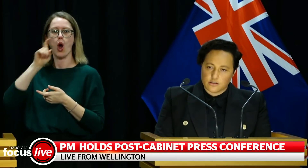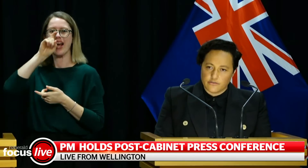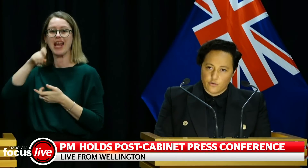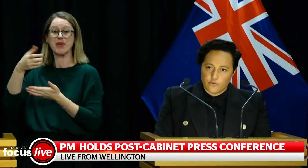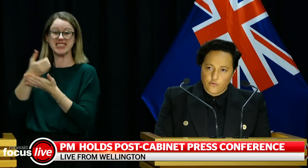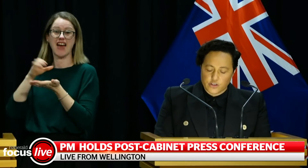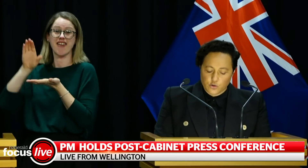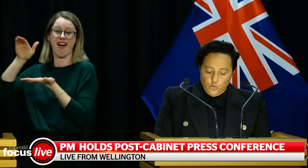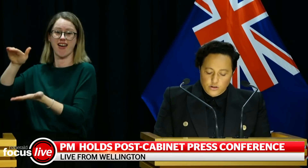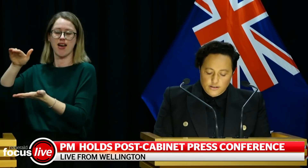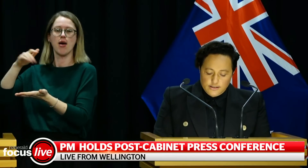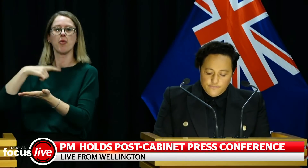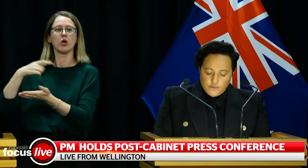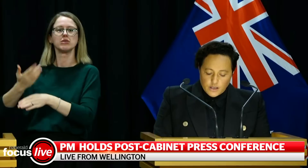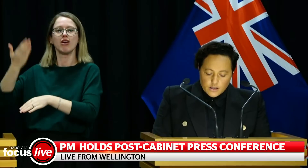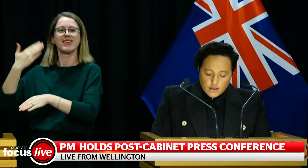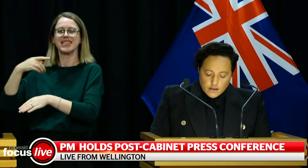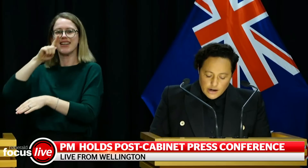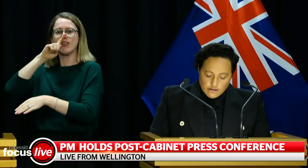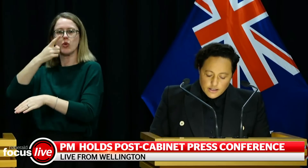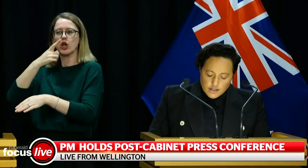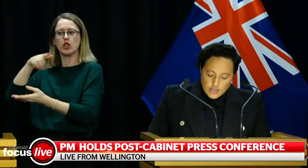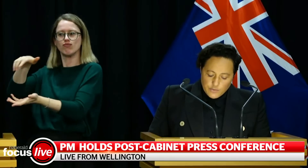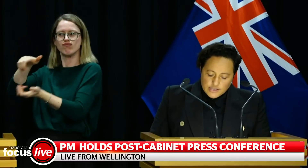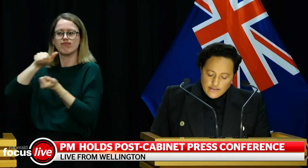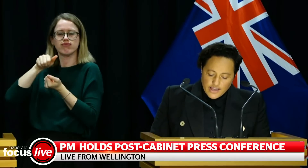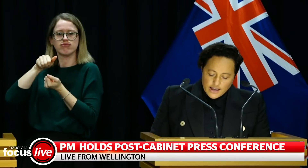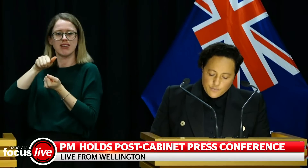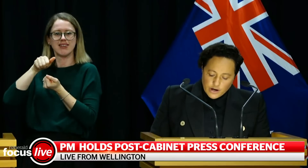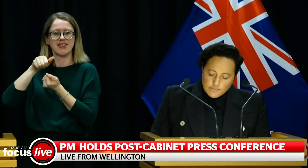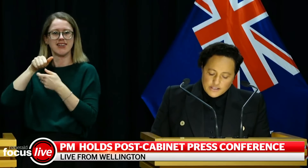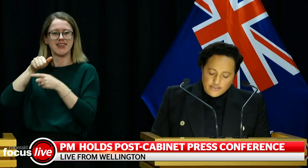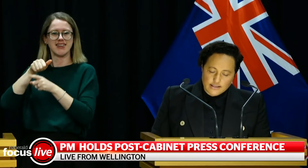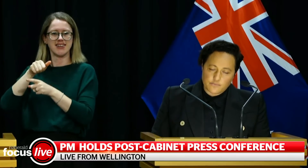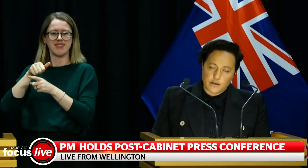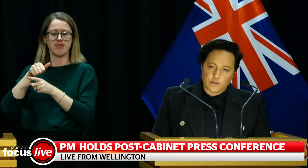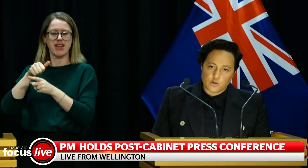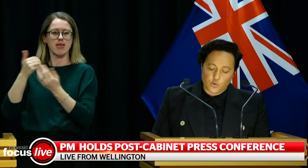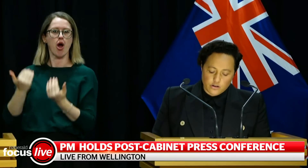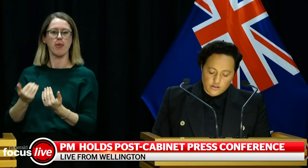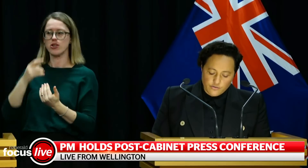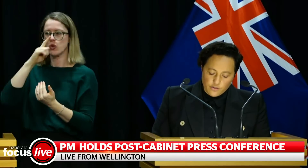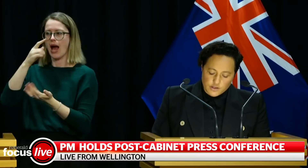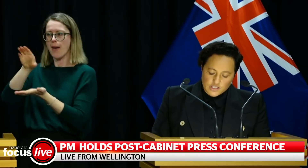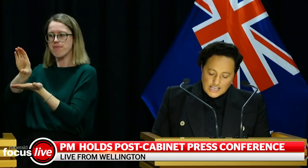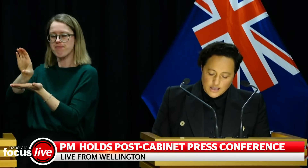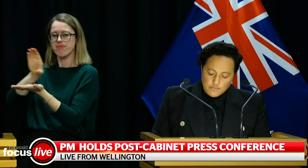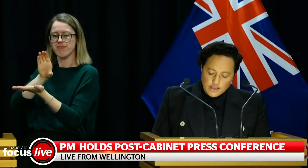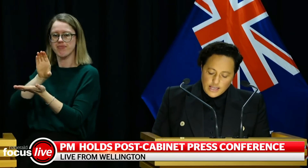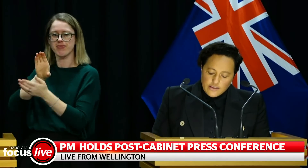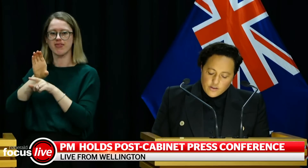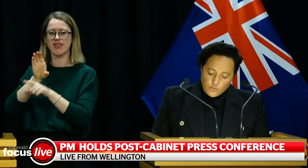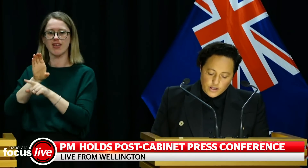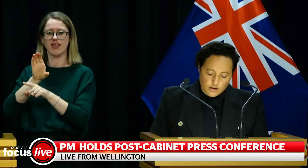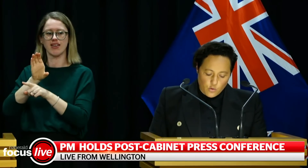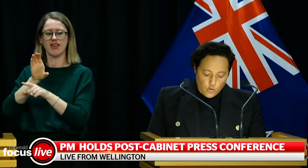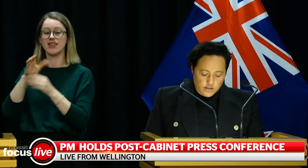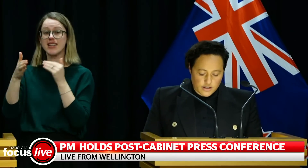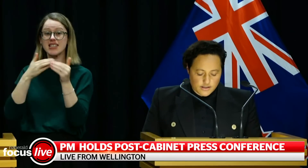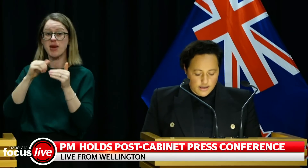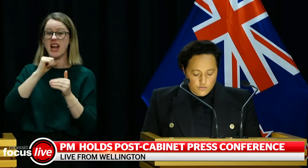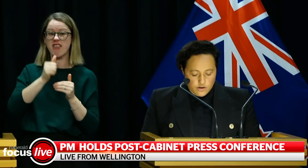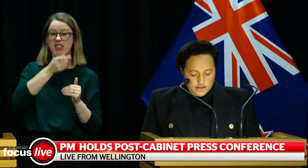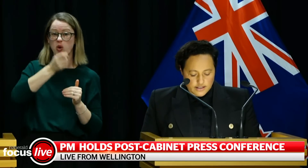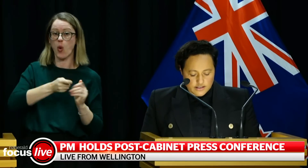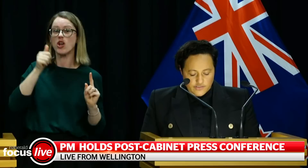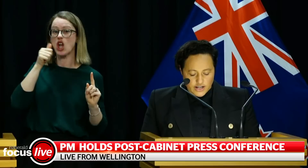subject to civil forfeiture orders. Currently, the KiwiSaver Act prohibits funds being withdrawn from the scheme, even when a court